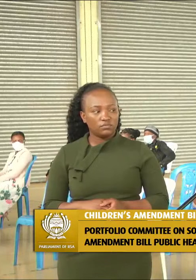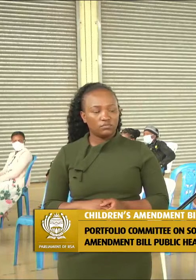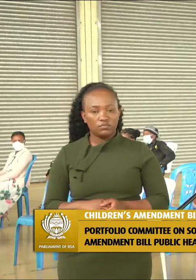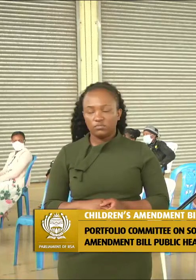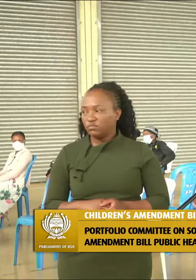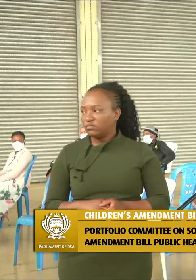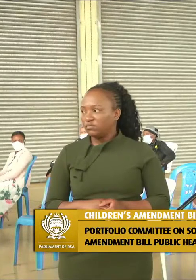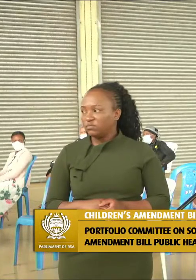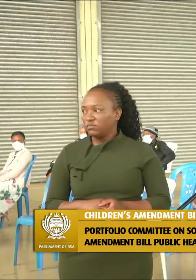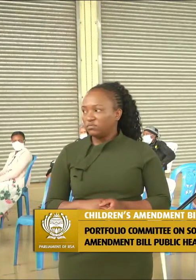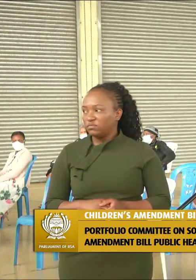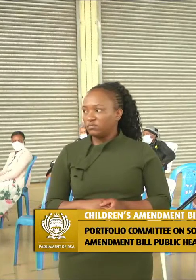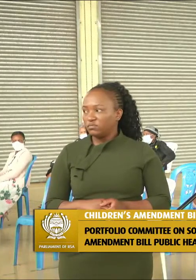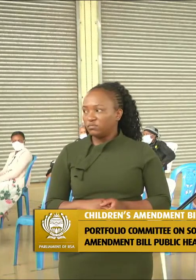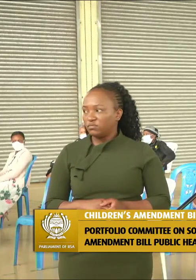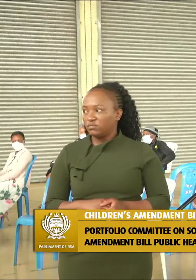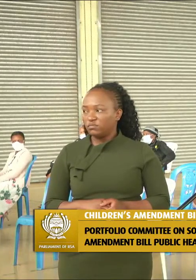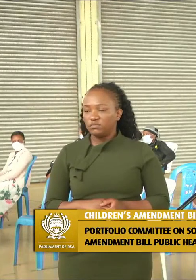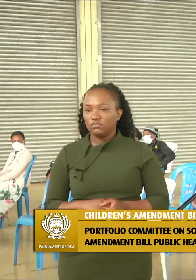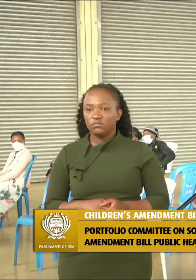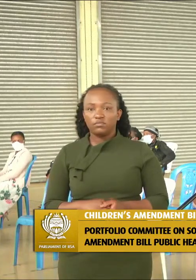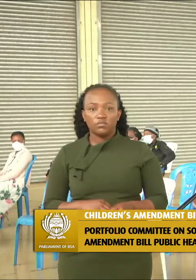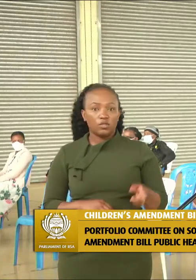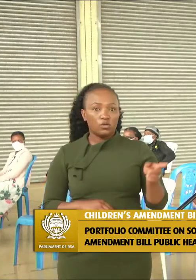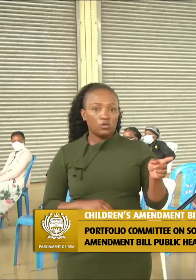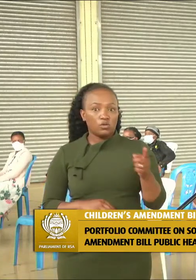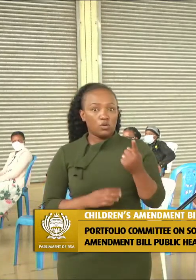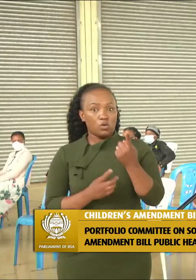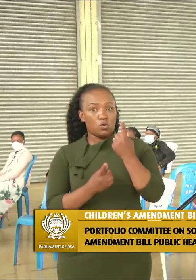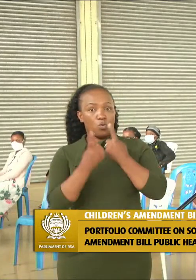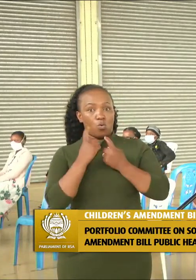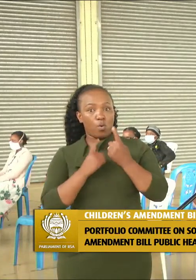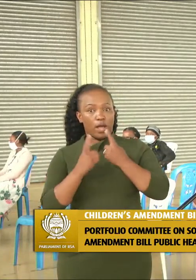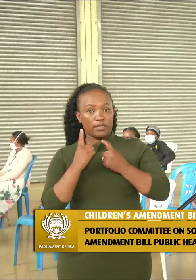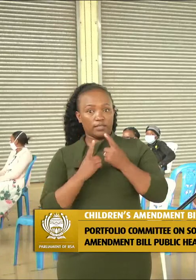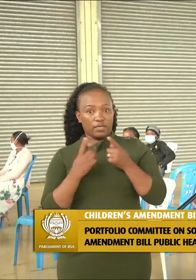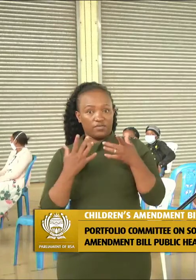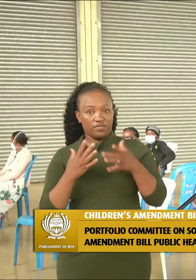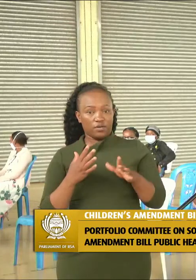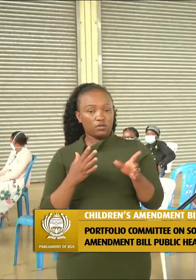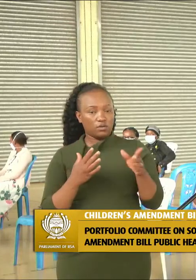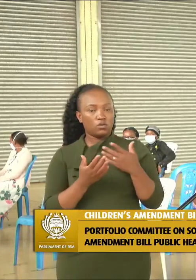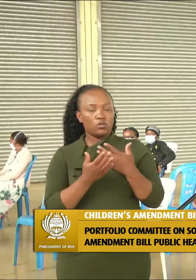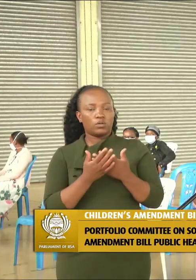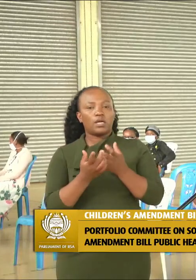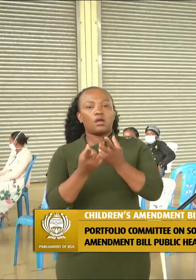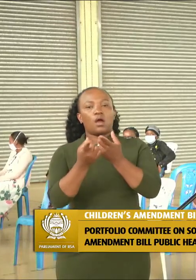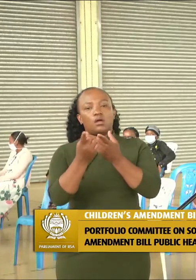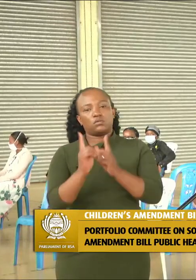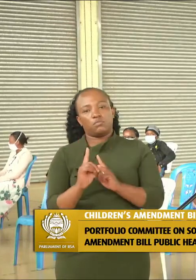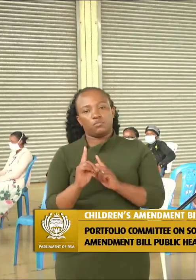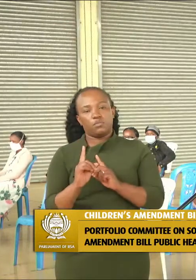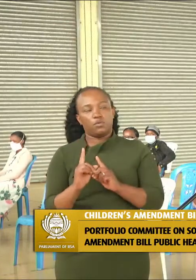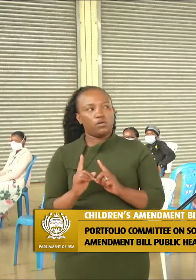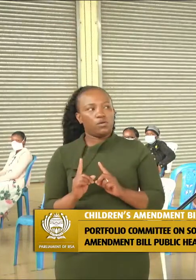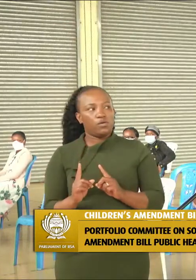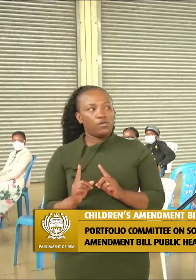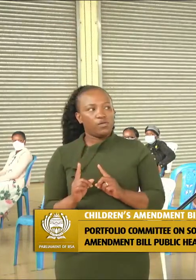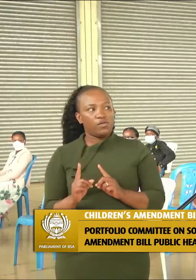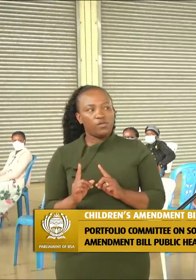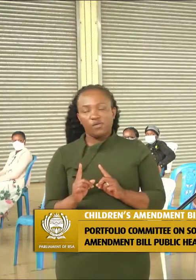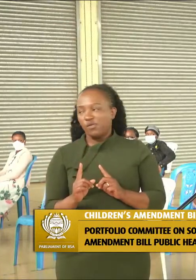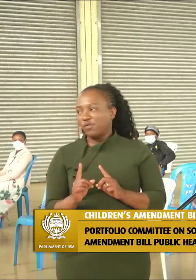you can also give us the answers, the ones that you asked. if Sinike you ke know ne them. Okay, sinike also. neimpendulo